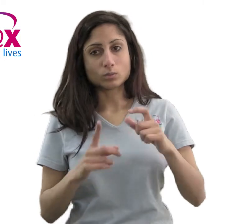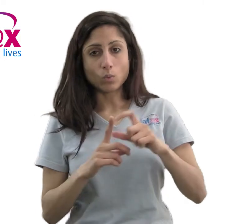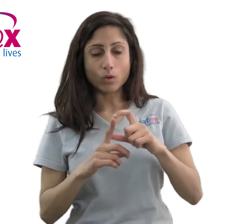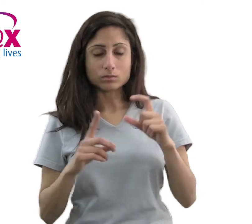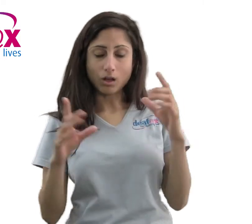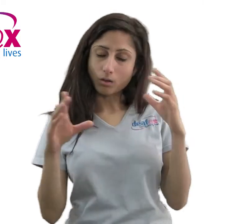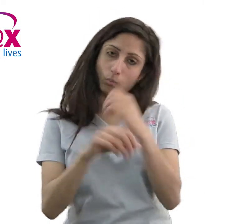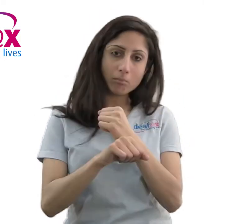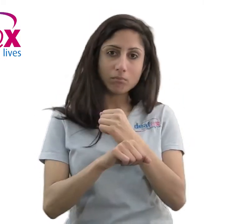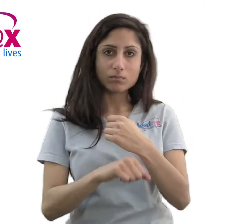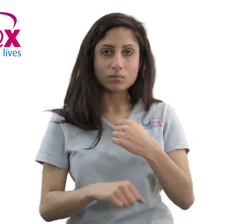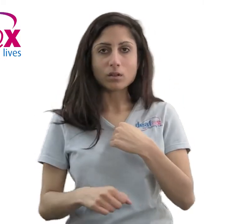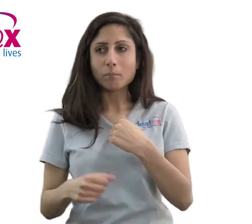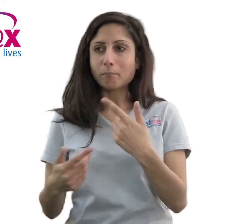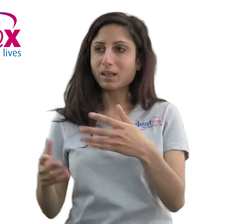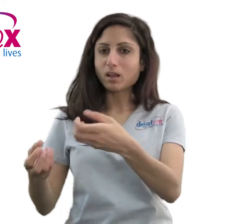nap afterwards, another benefit to the session.